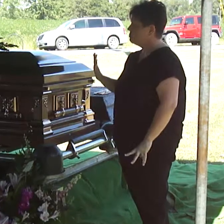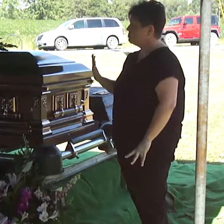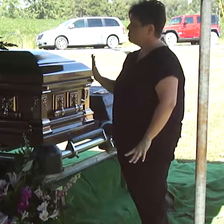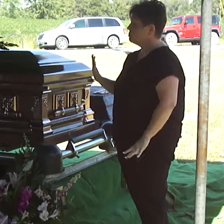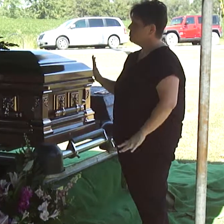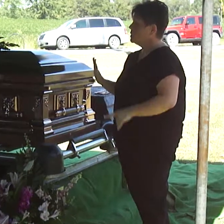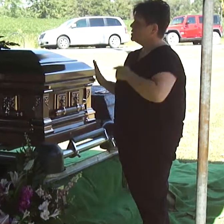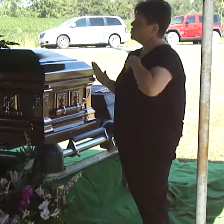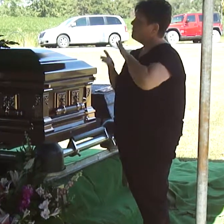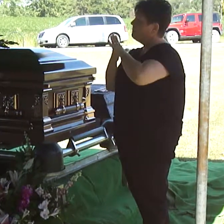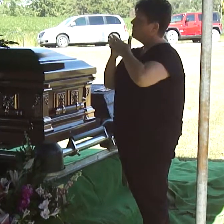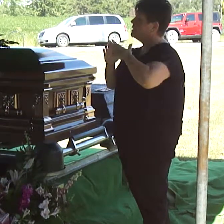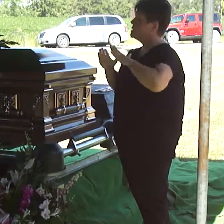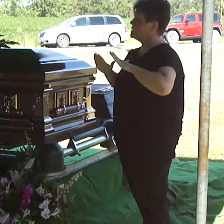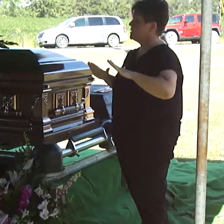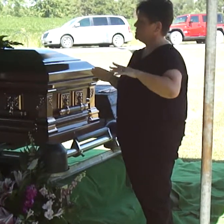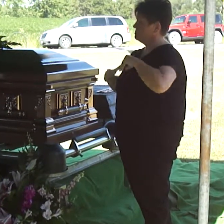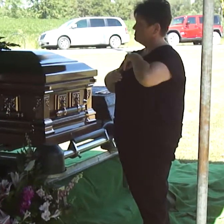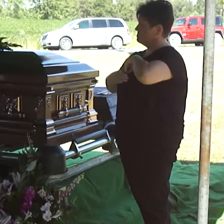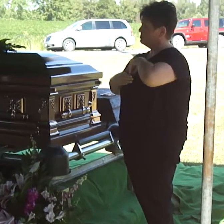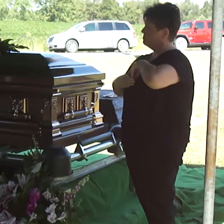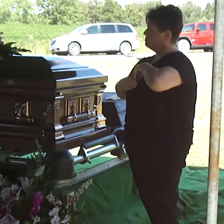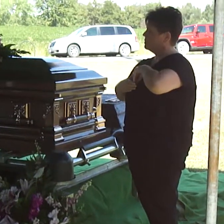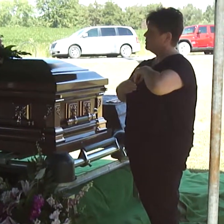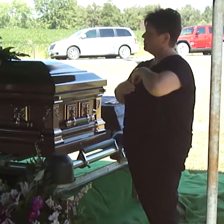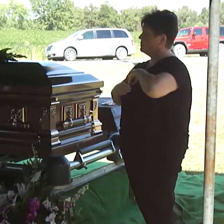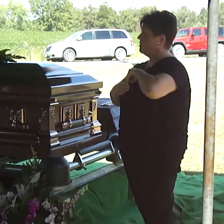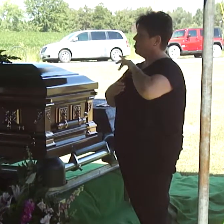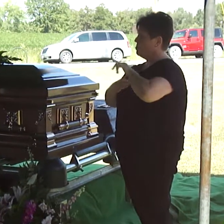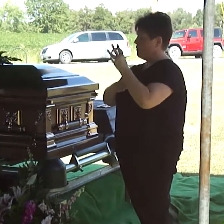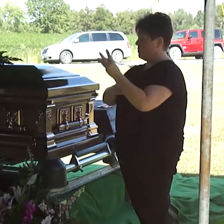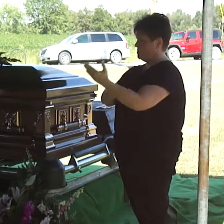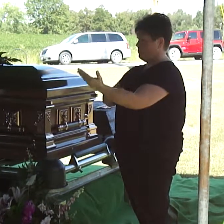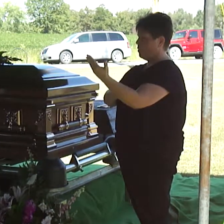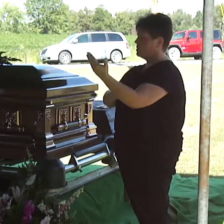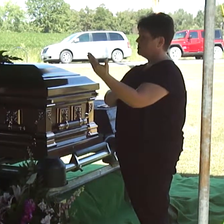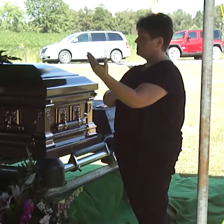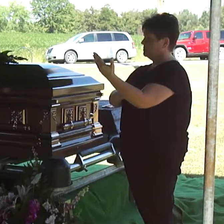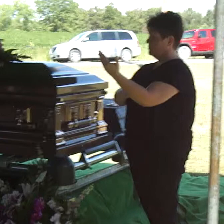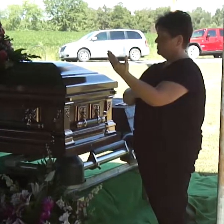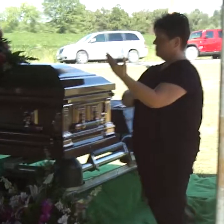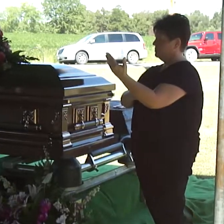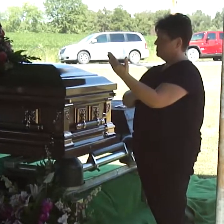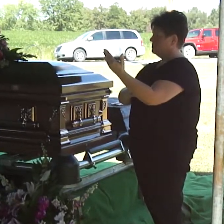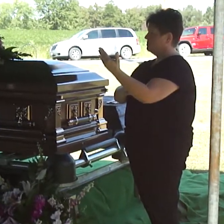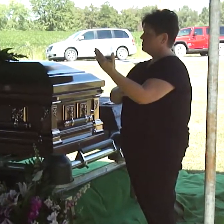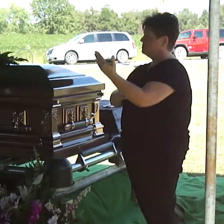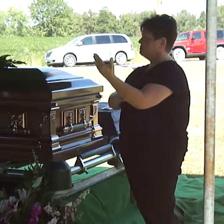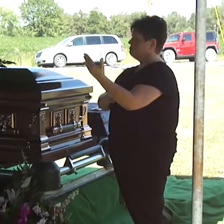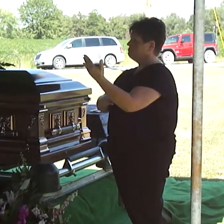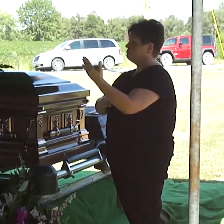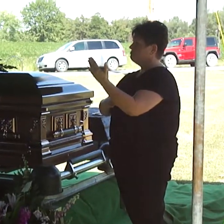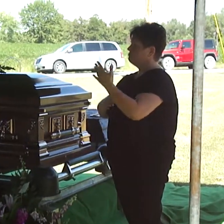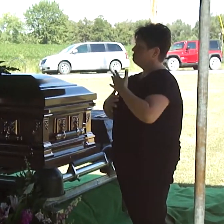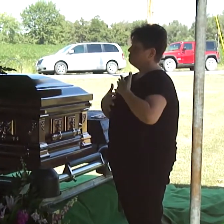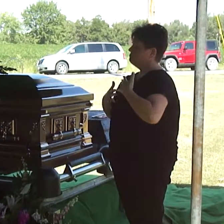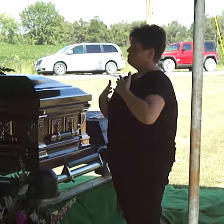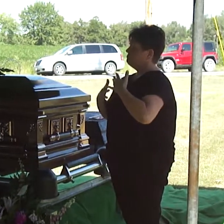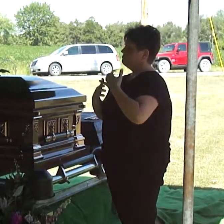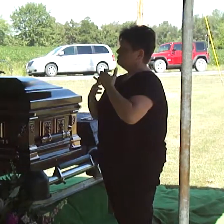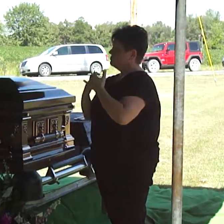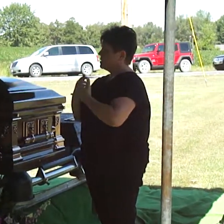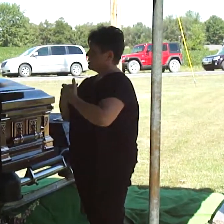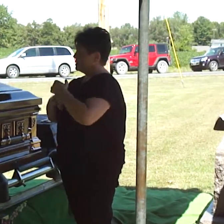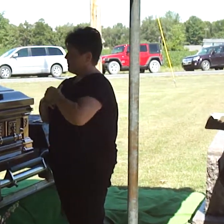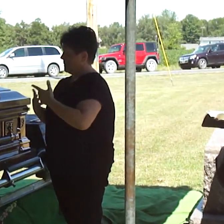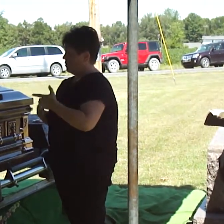She had a peace. That Wednesday morning, as she breathed her last breath